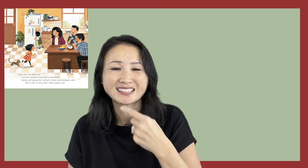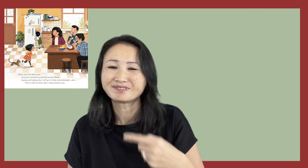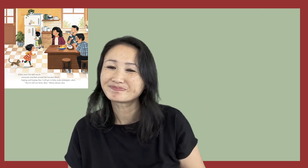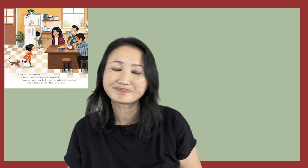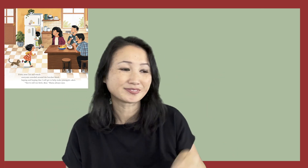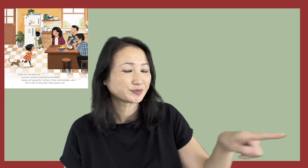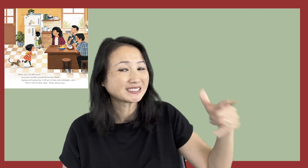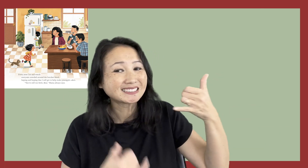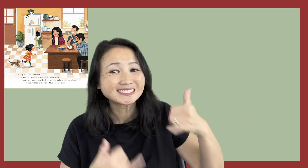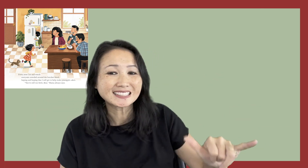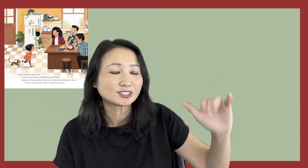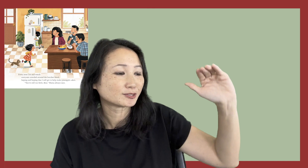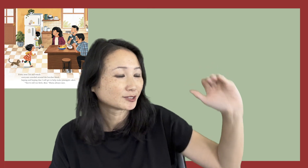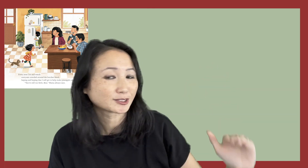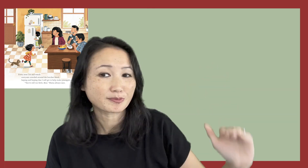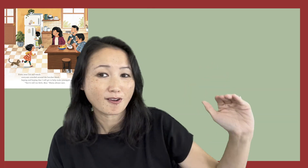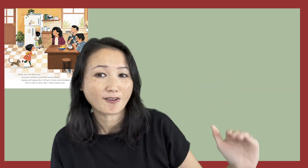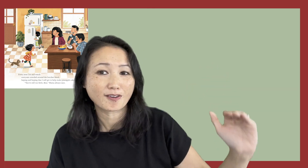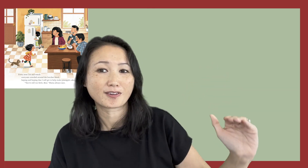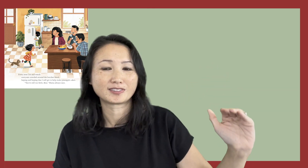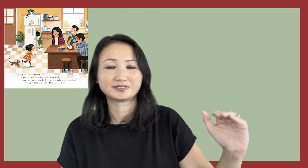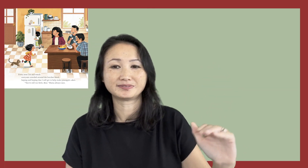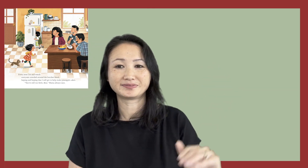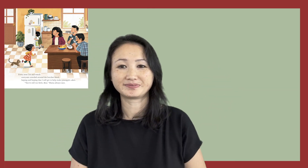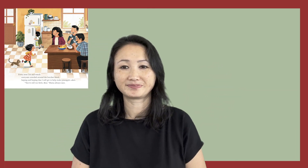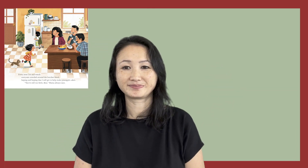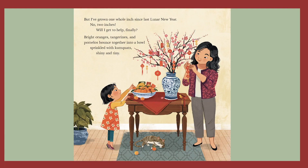You're still too little, Wren, Mom always says.